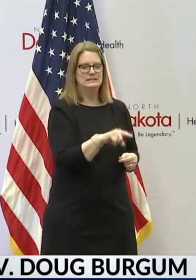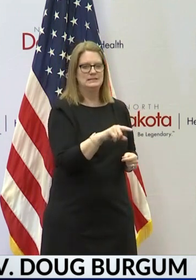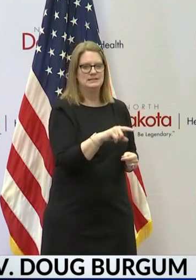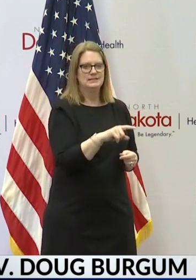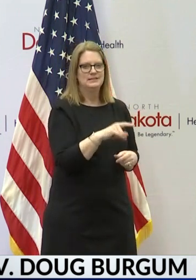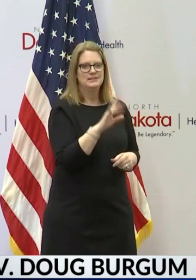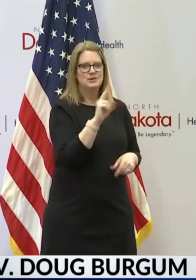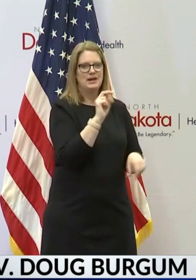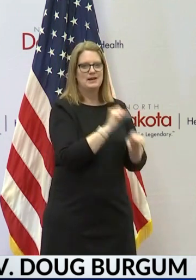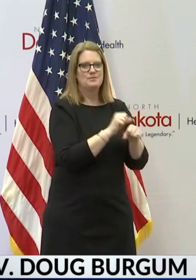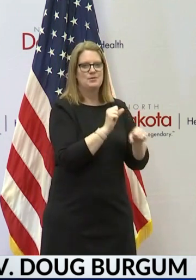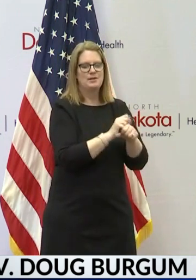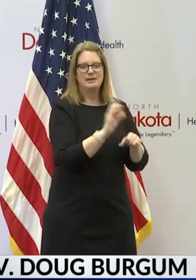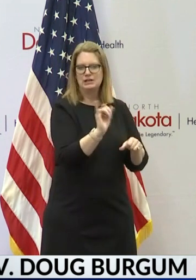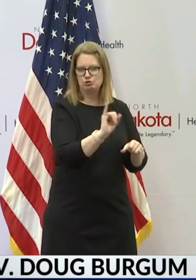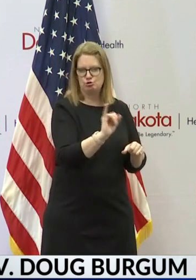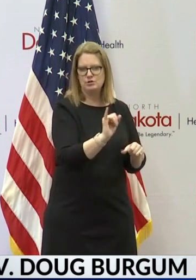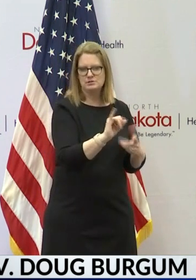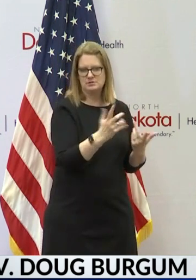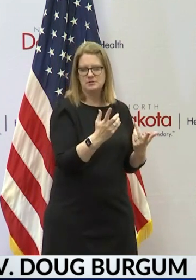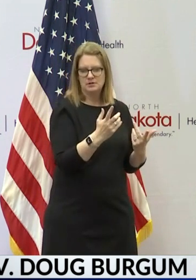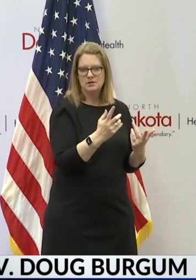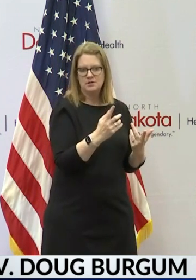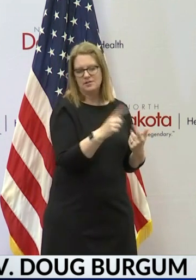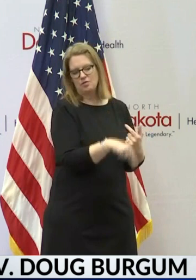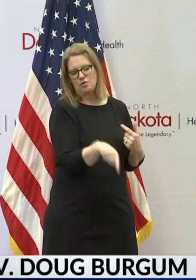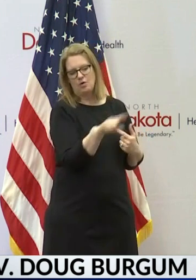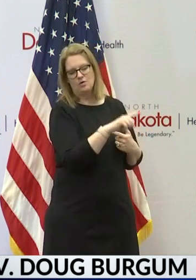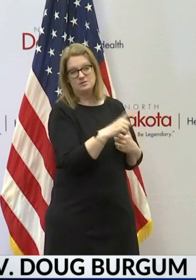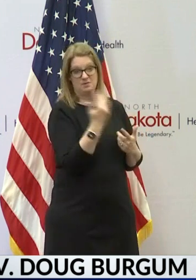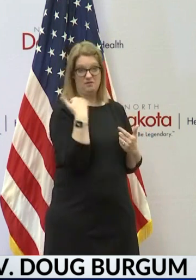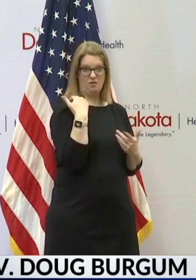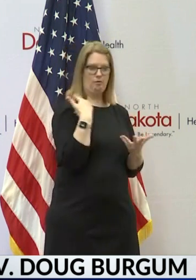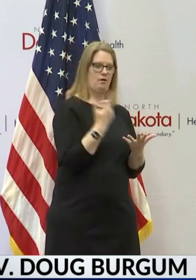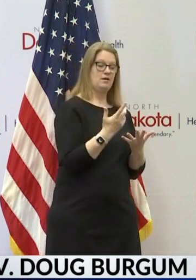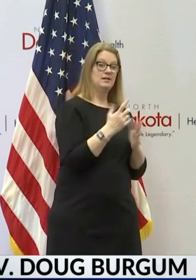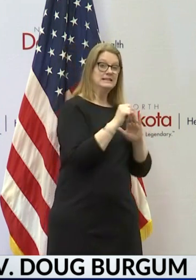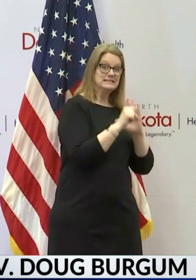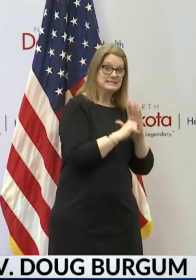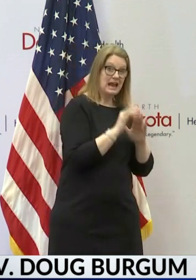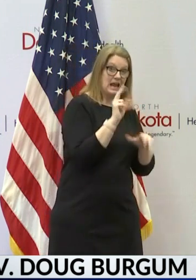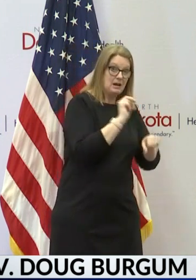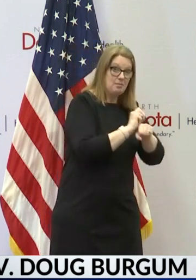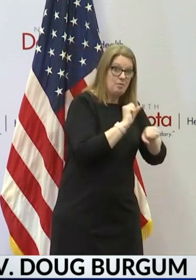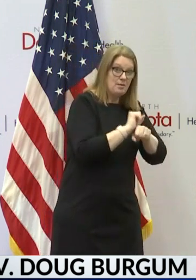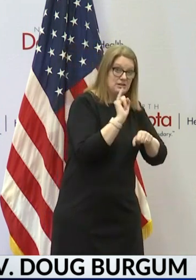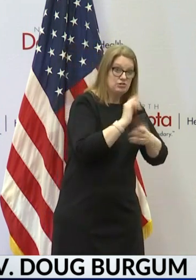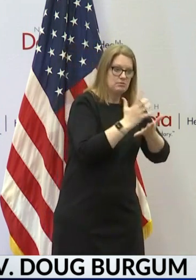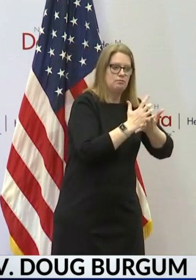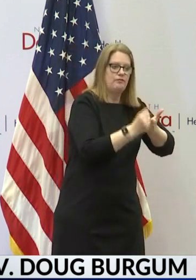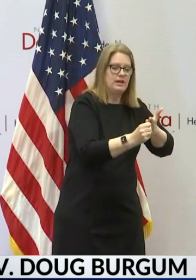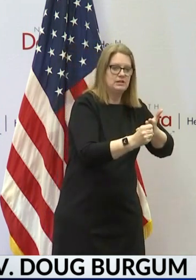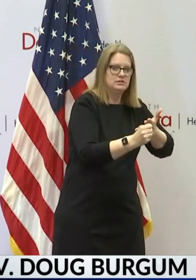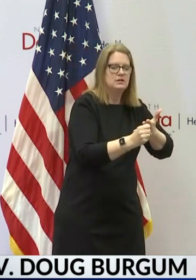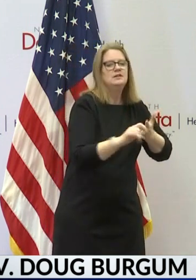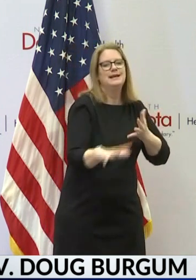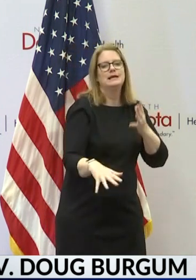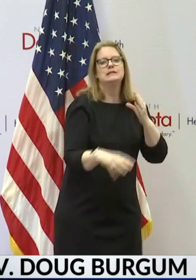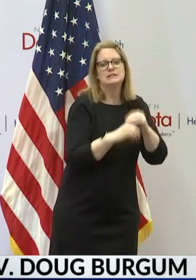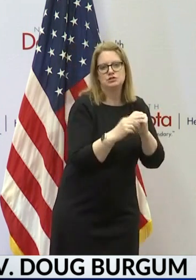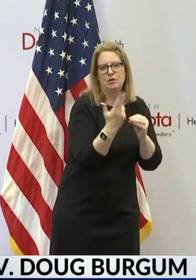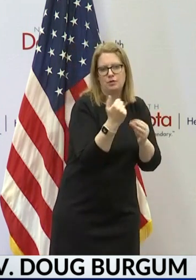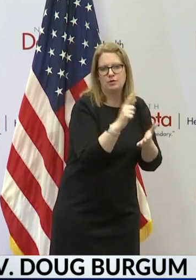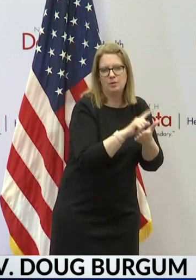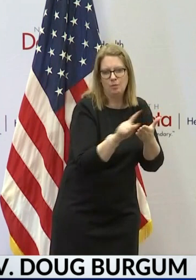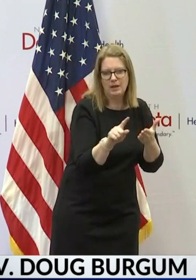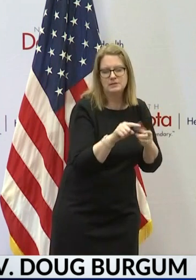to unemployment insurance claims of individuals who would have exhausted all of their state unemployment insurance benefits. Typically, this went to